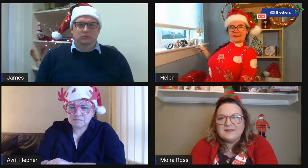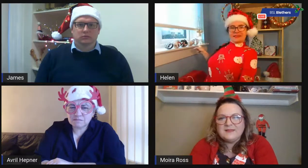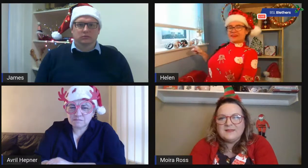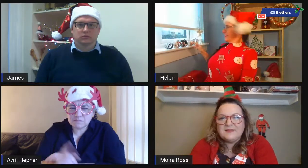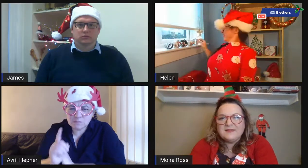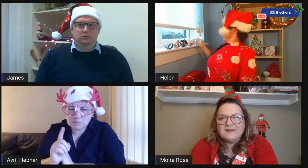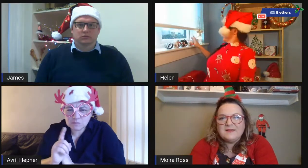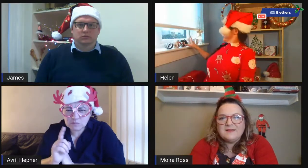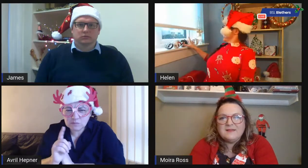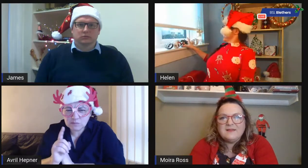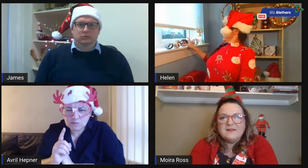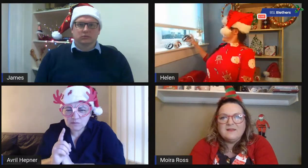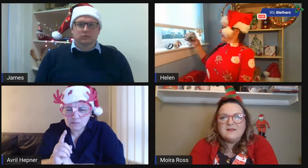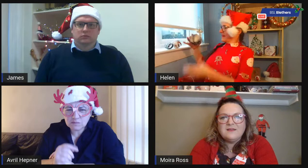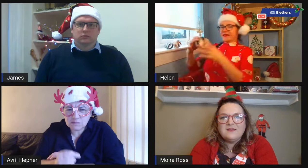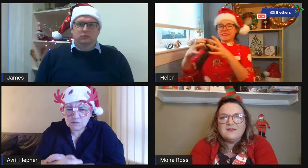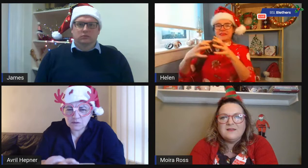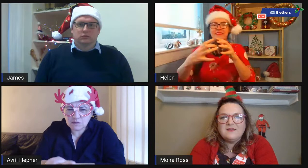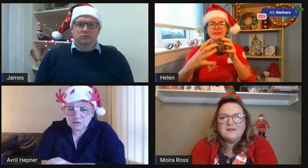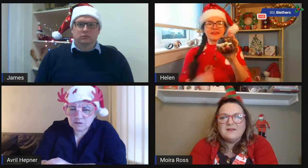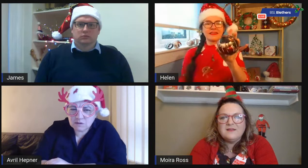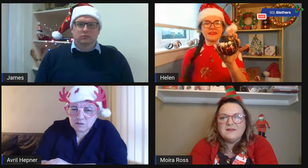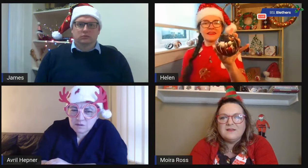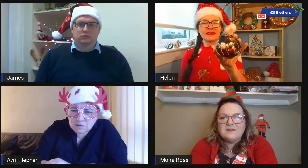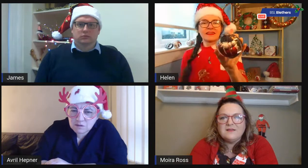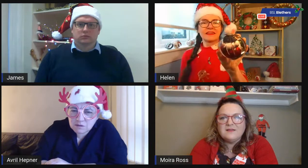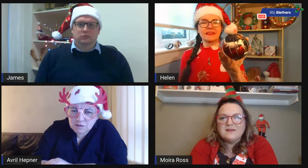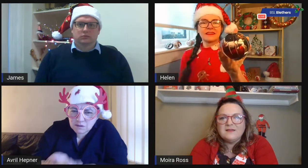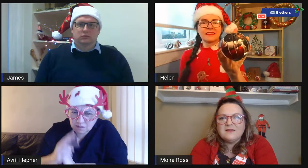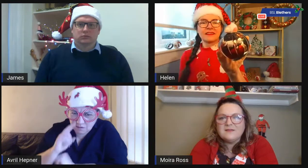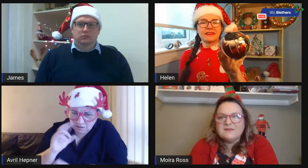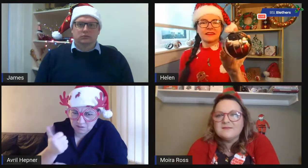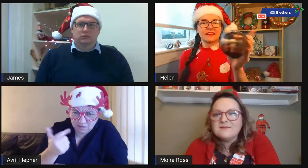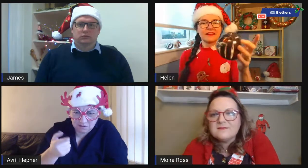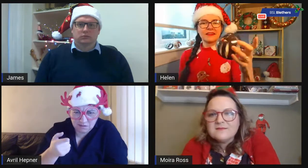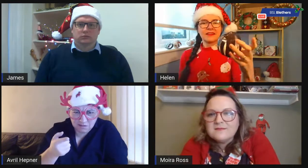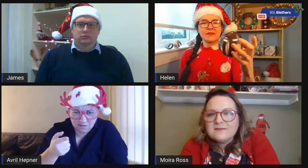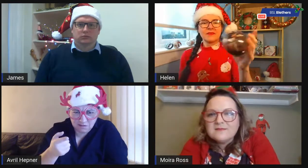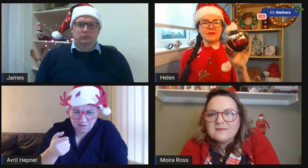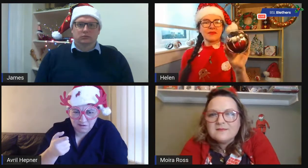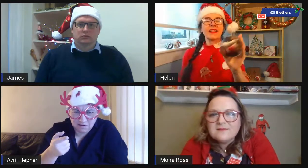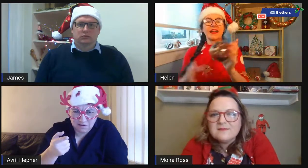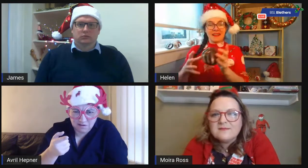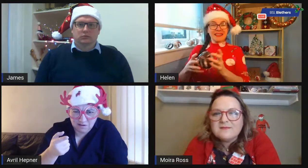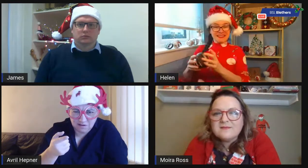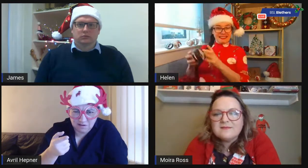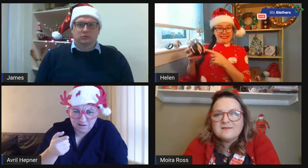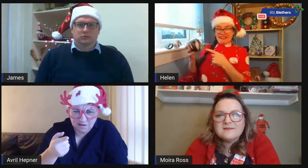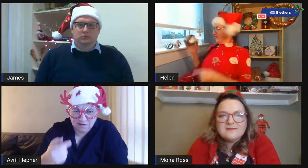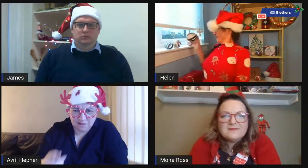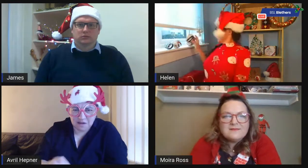favourite recycling and upcycling goods. So there you go. There's that looks great. Bottle.